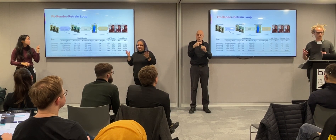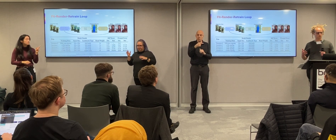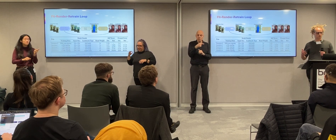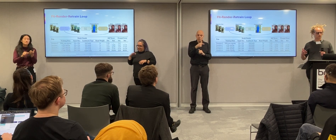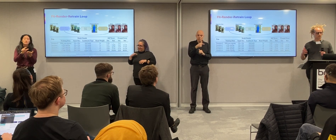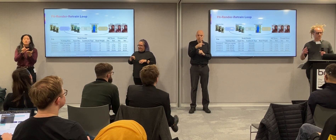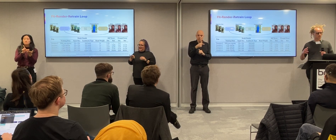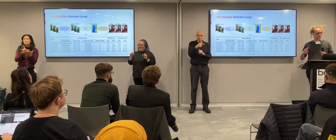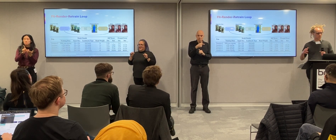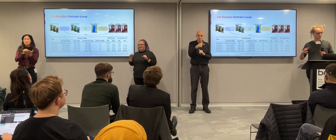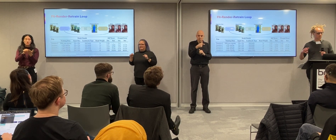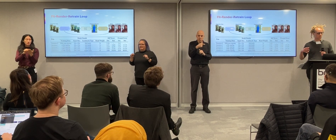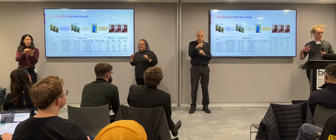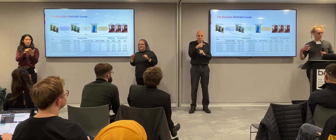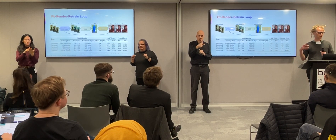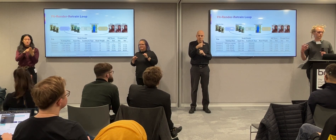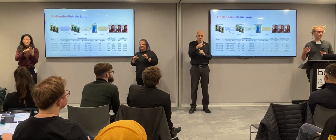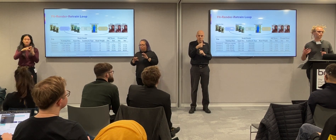when you